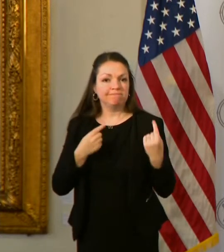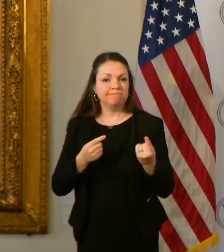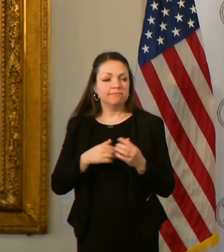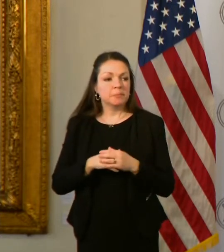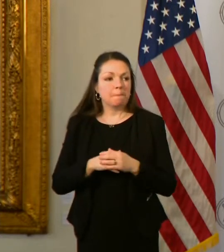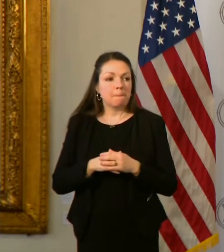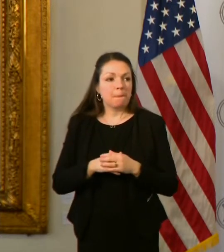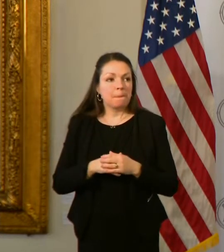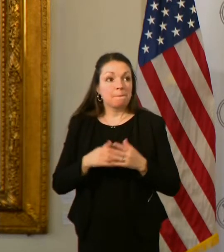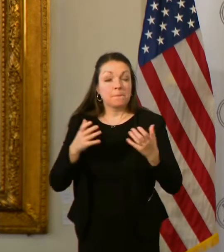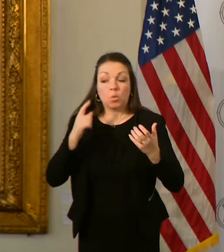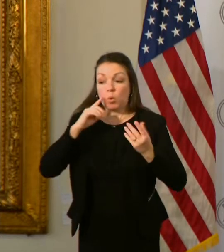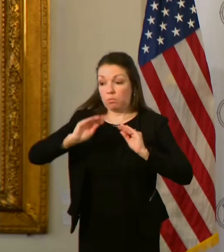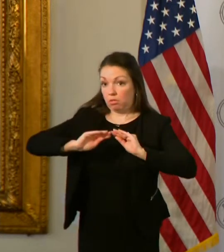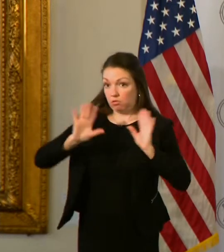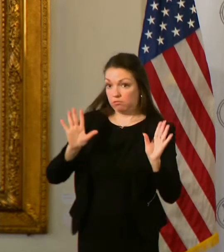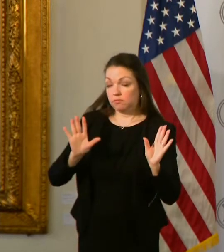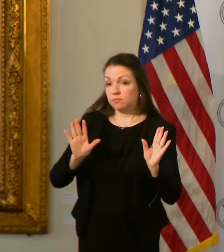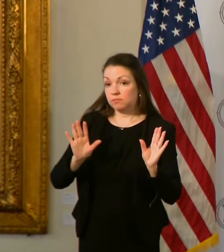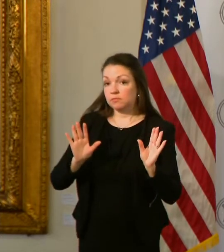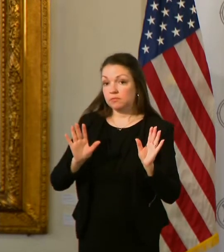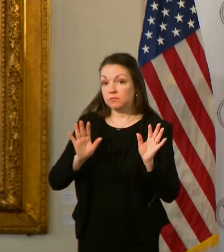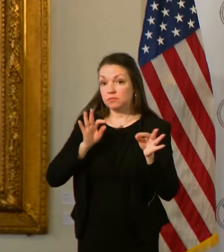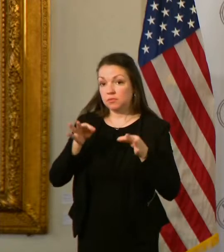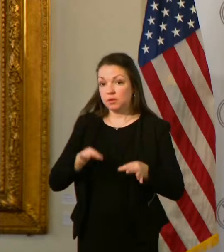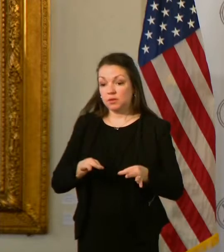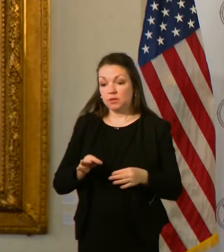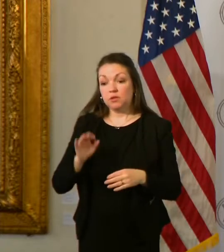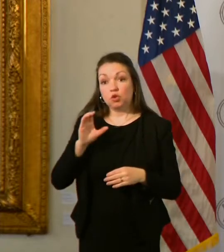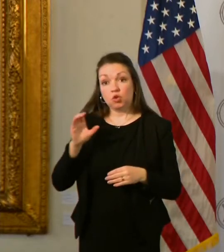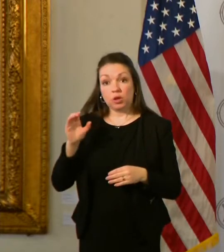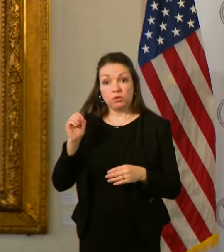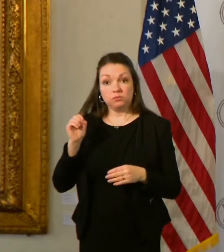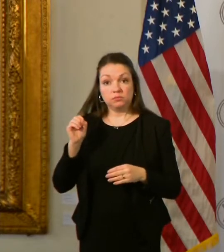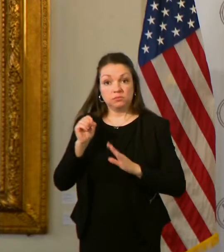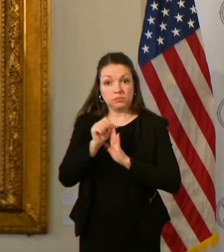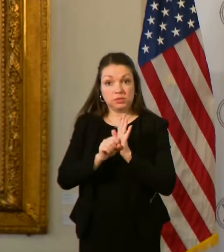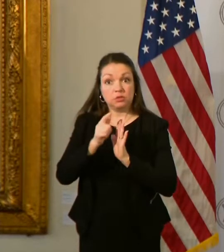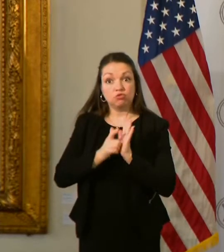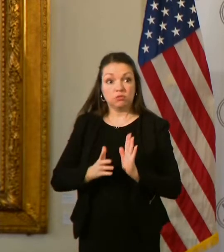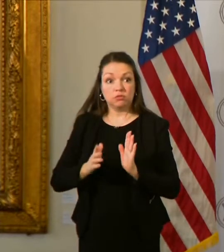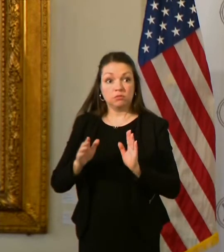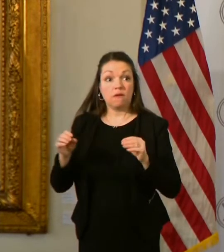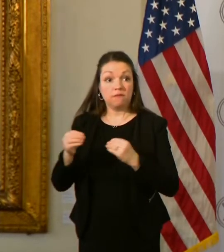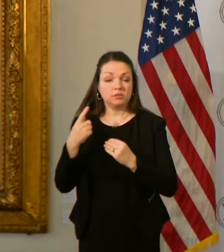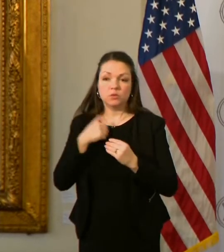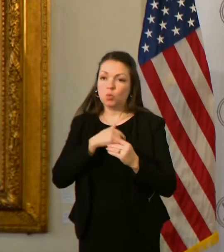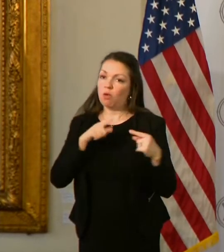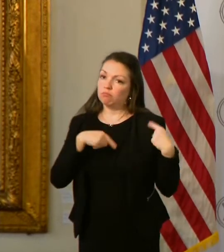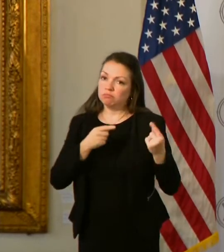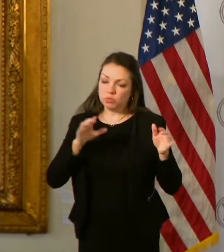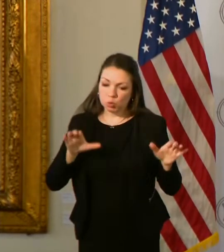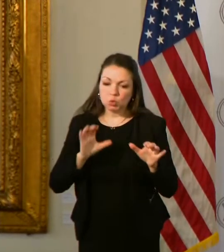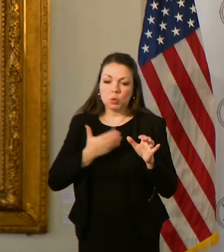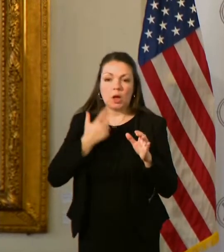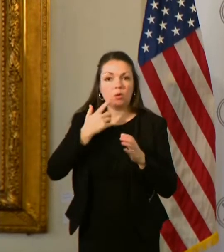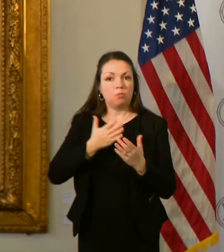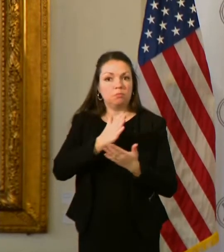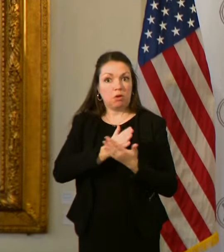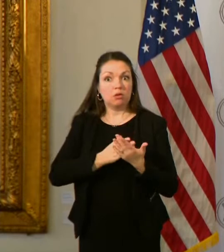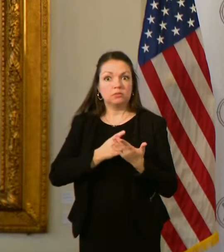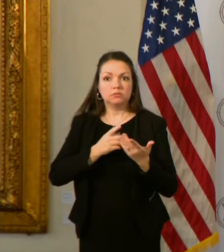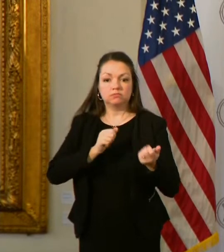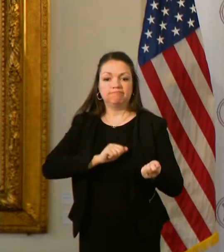want to be abundantly clear. The Cook County State's Attorney's Office is doing their part in addressing violence in our